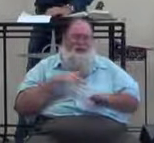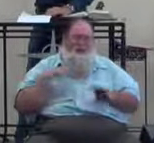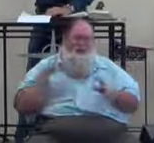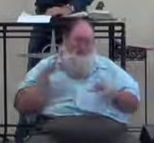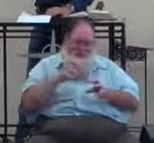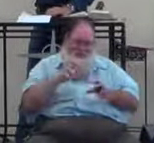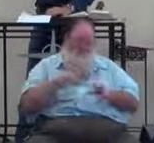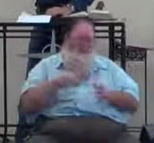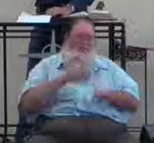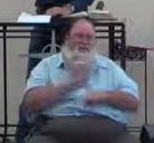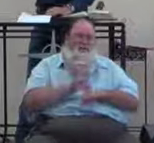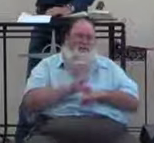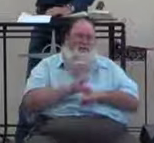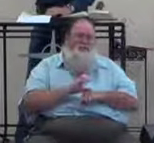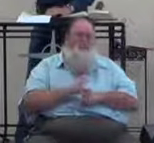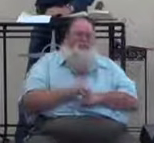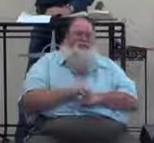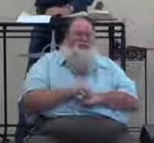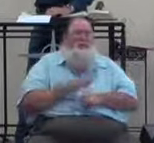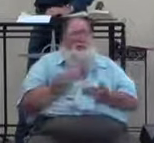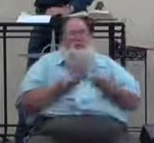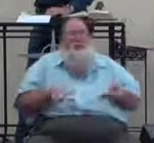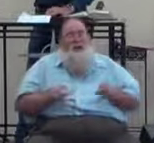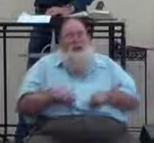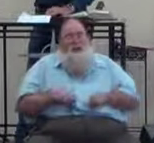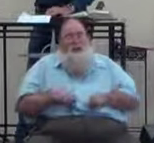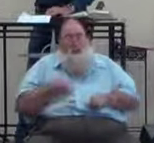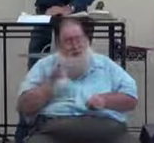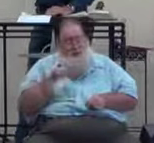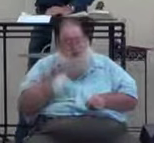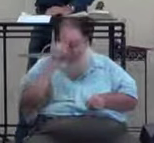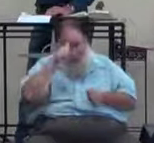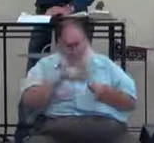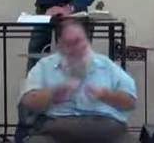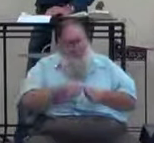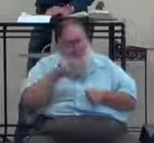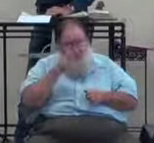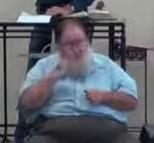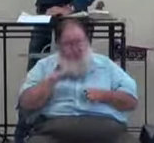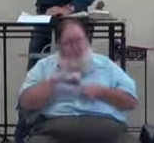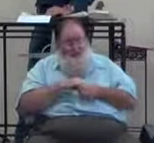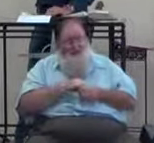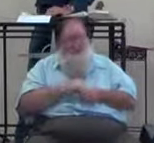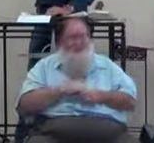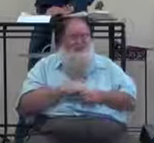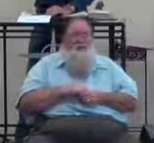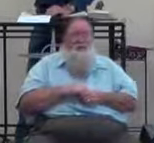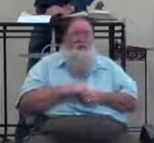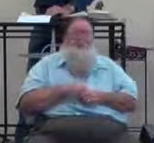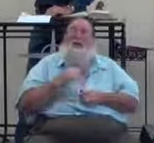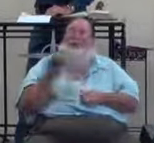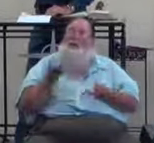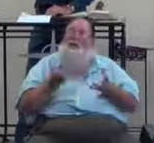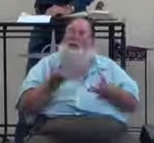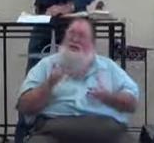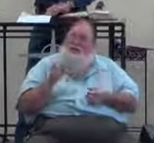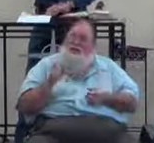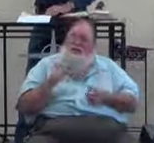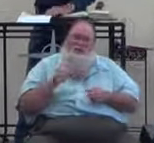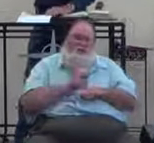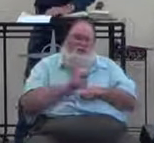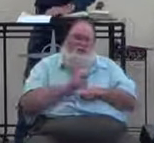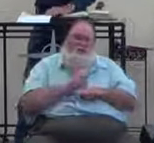God is in this thing, and he allows things to happen. He needs the church to grow. And only a